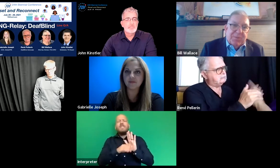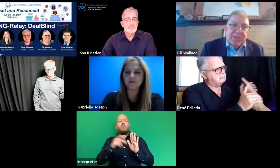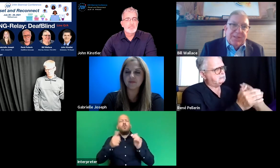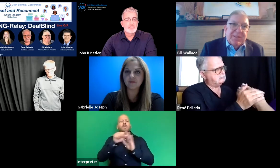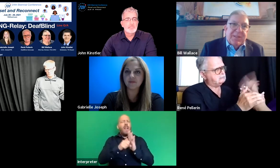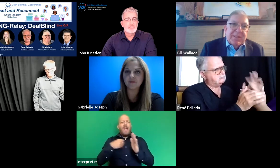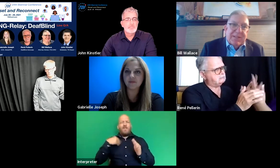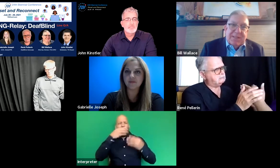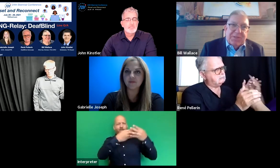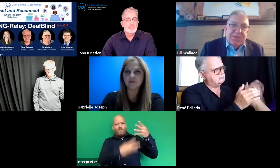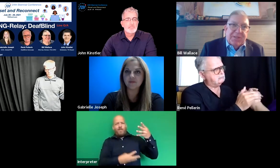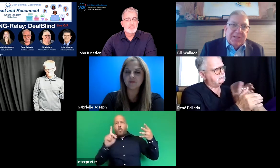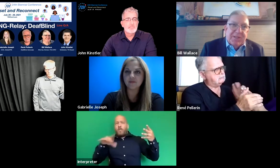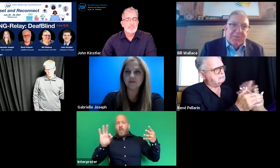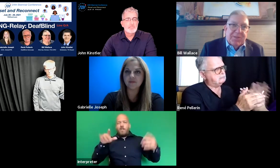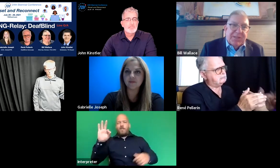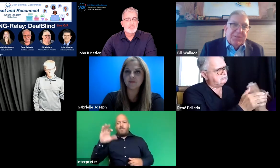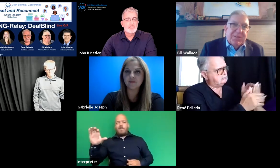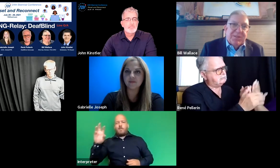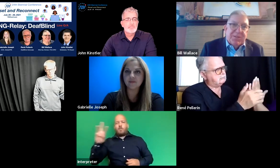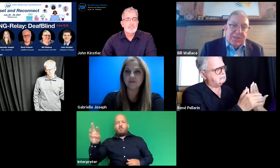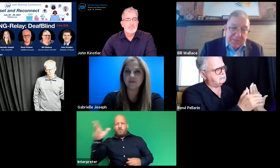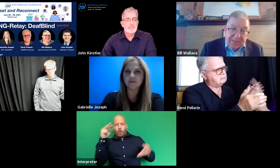FCC's website,